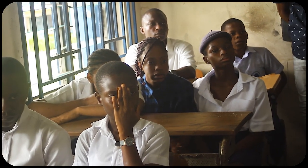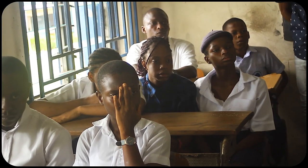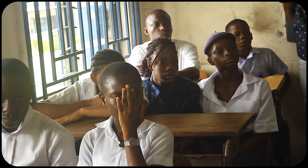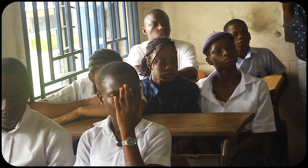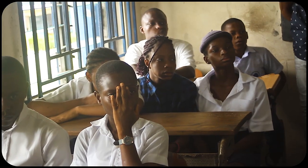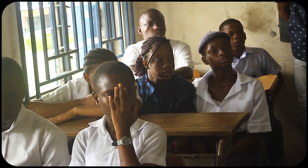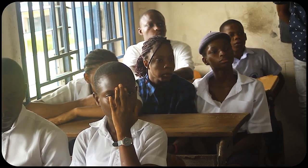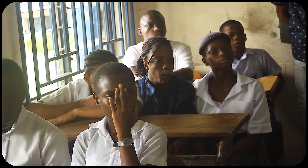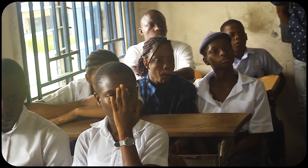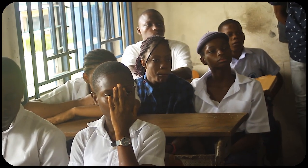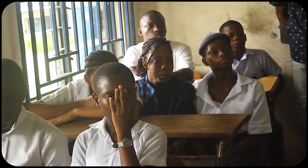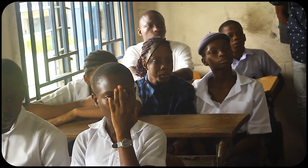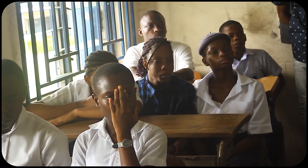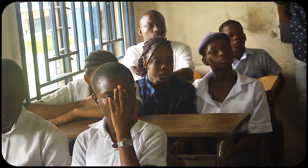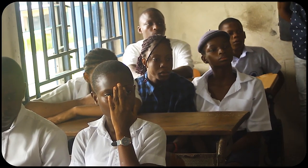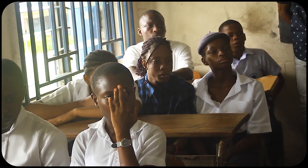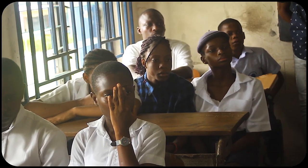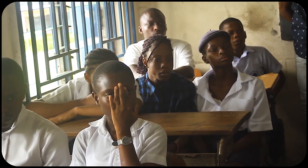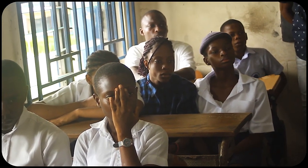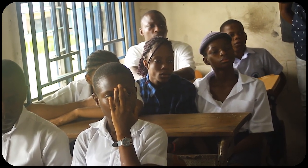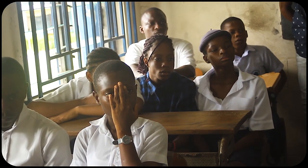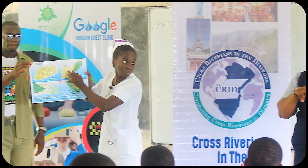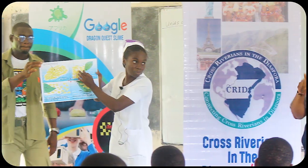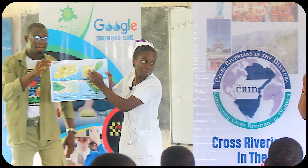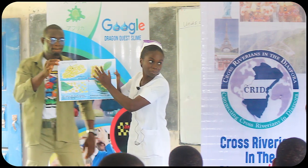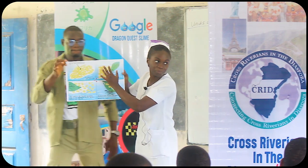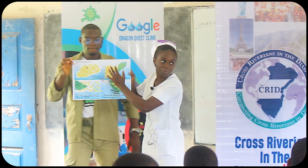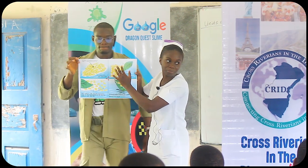mosquito. So during this period,